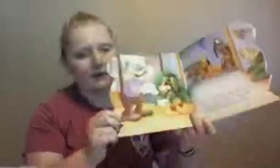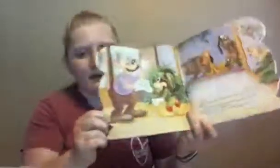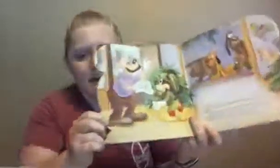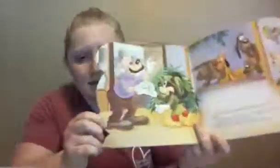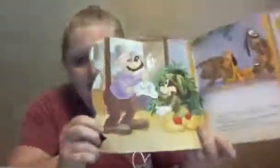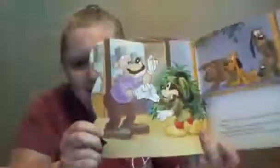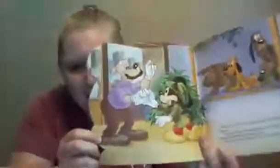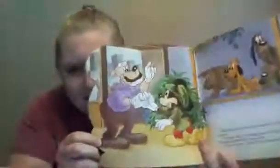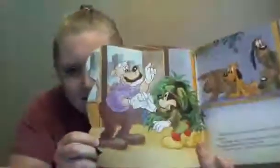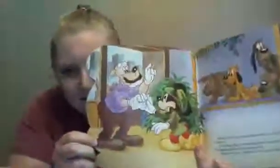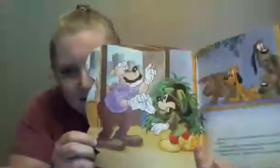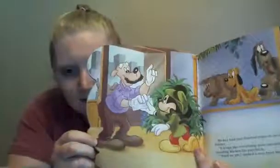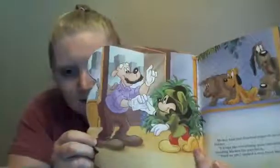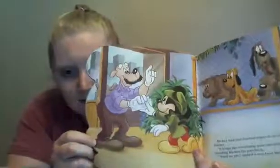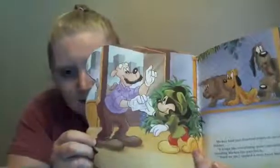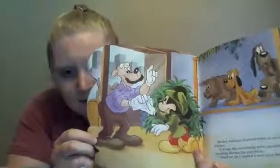Do you see?